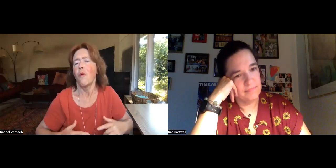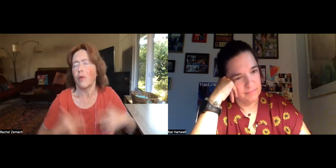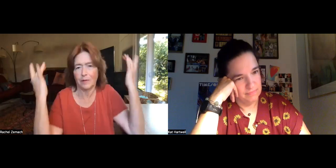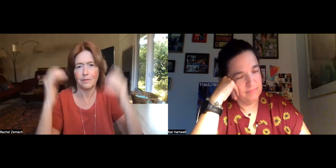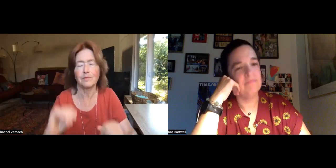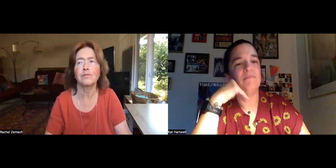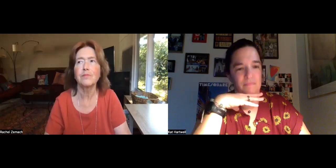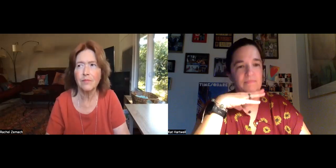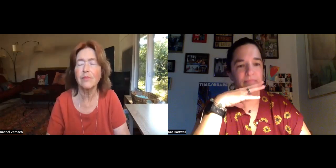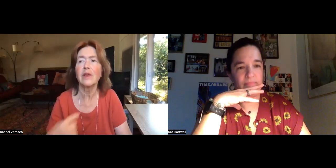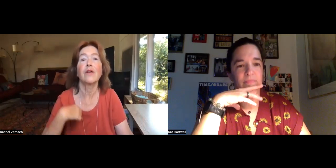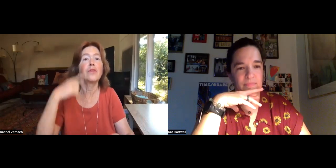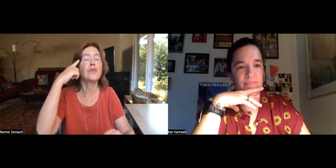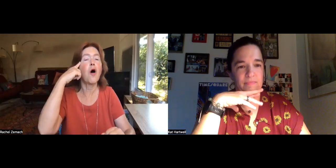school. So,